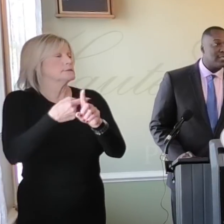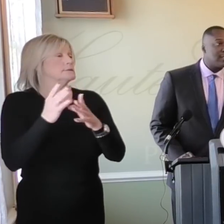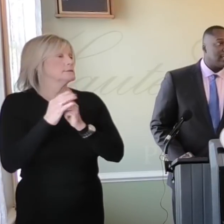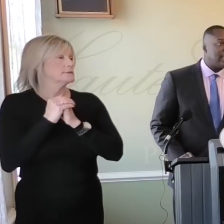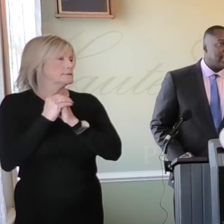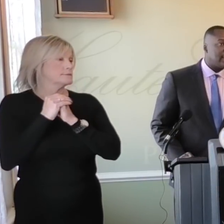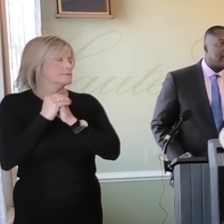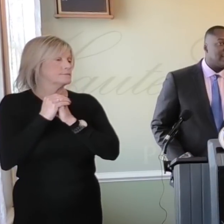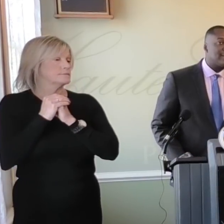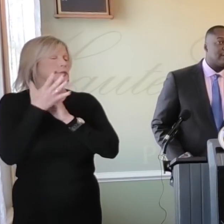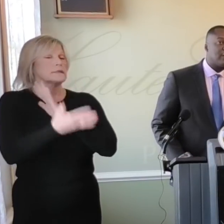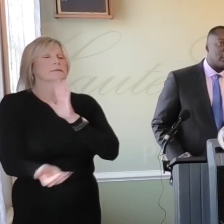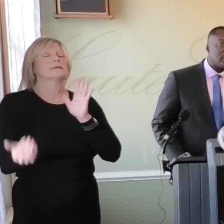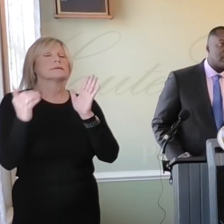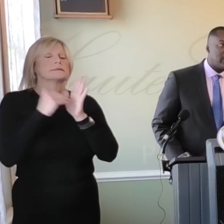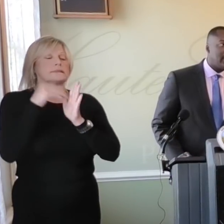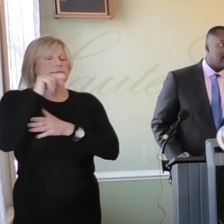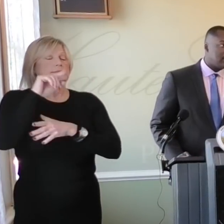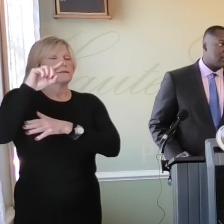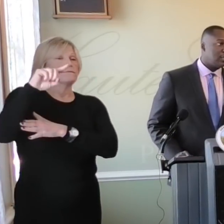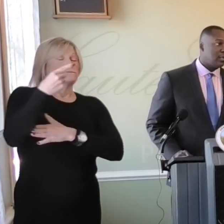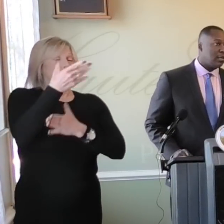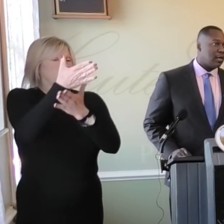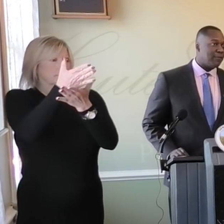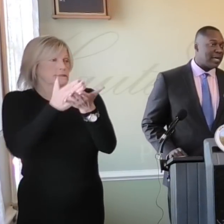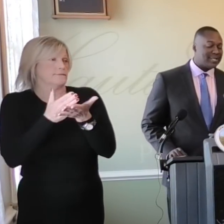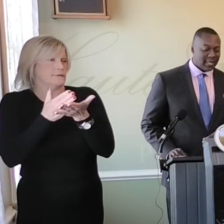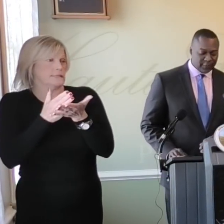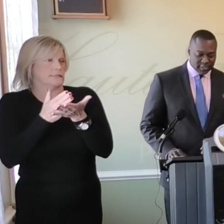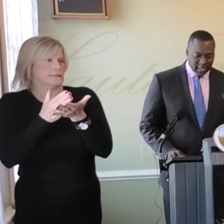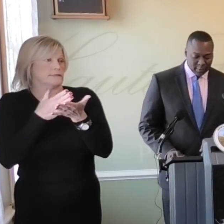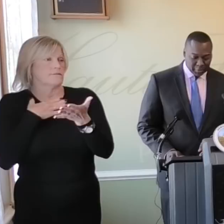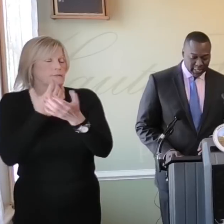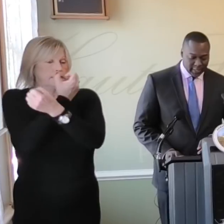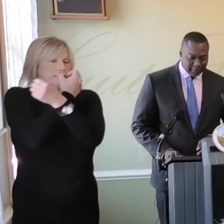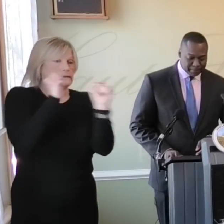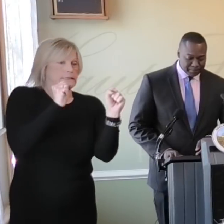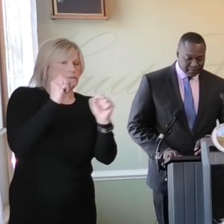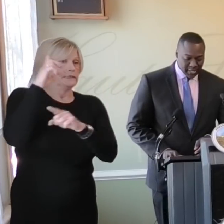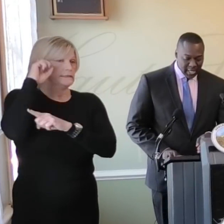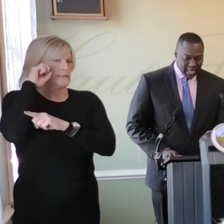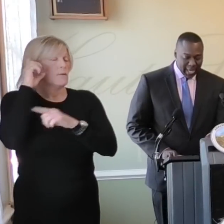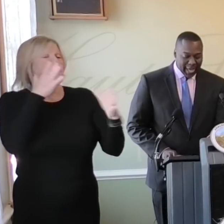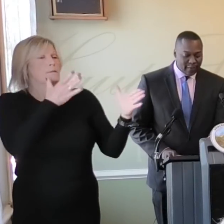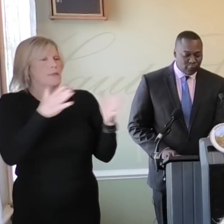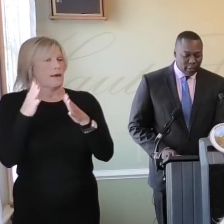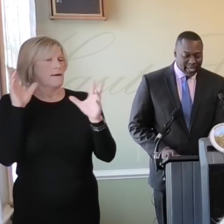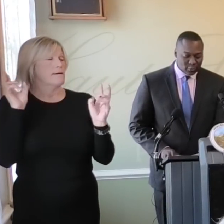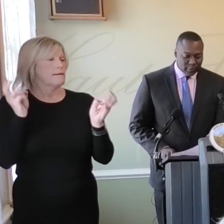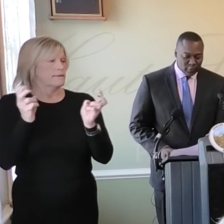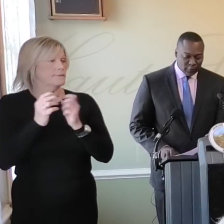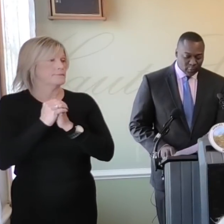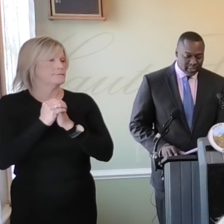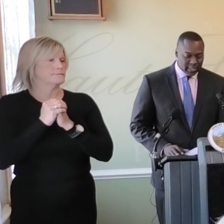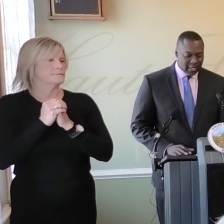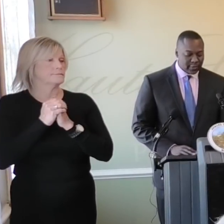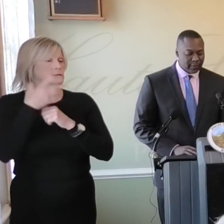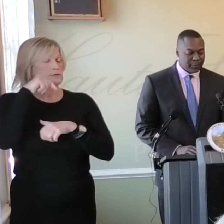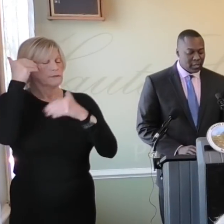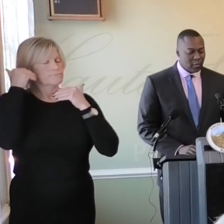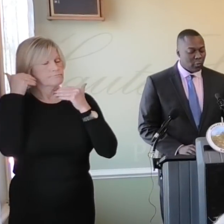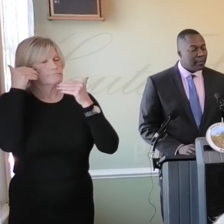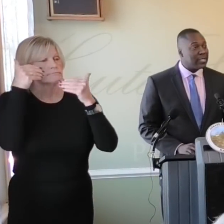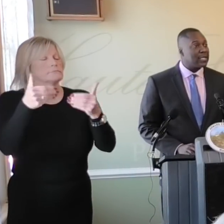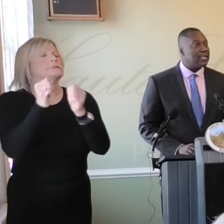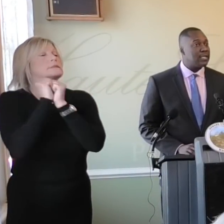And this, again, is the first phase of my Safe and Sound plan. As we move forward